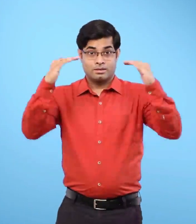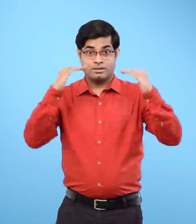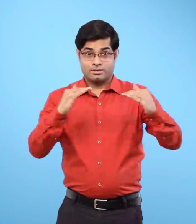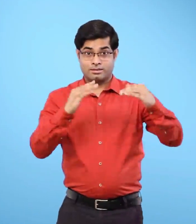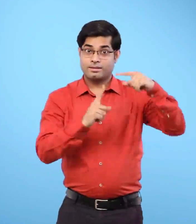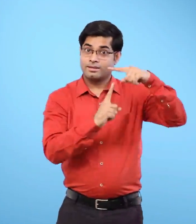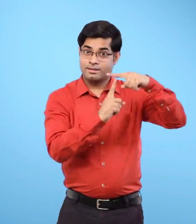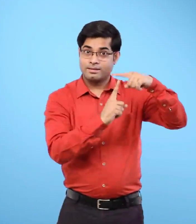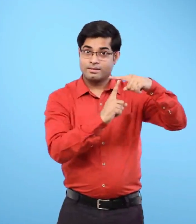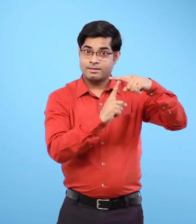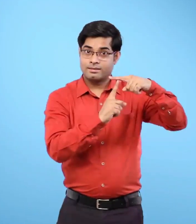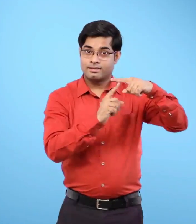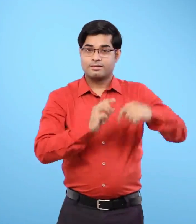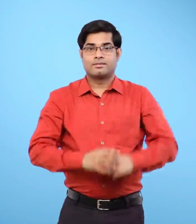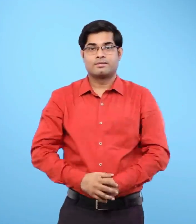Day, Tuesday.